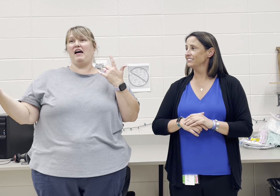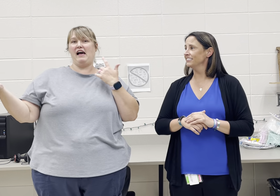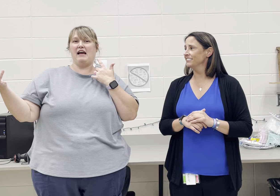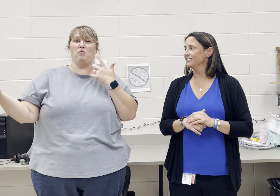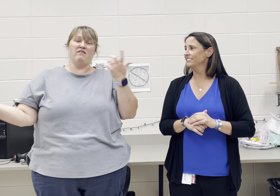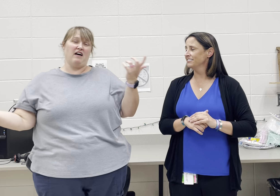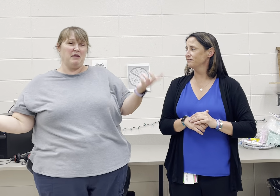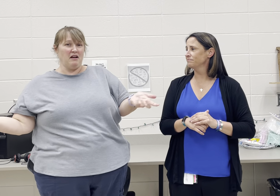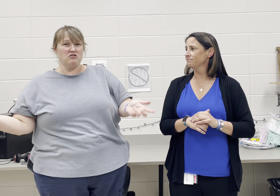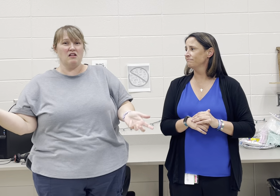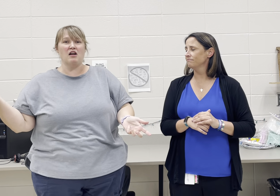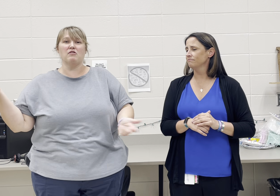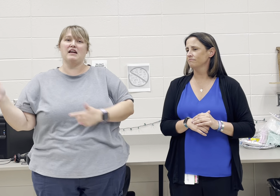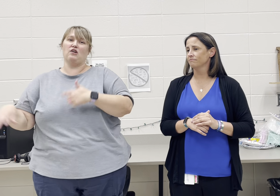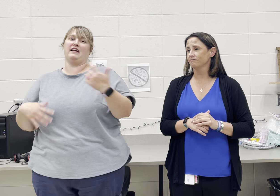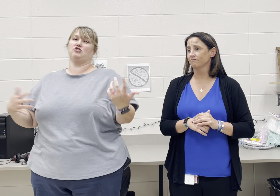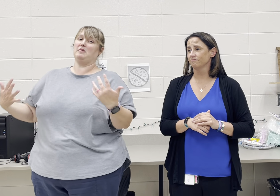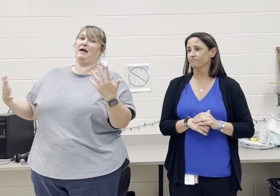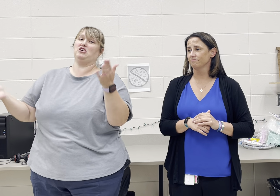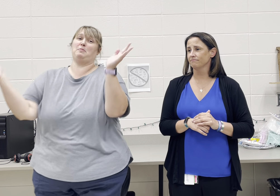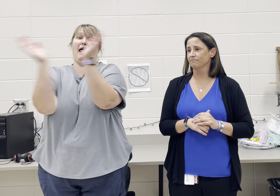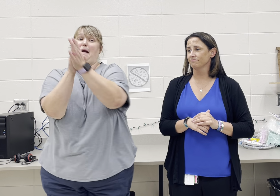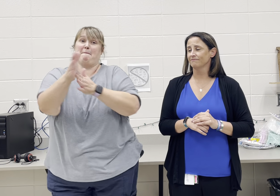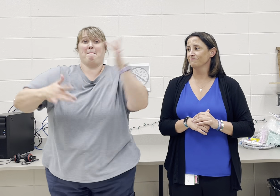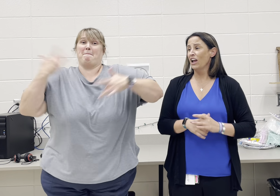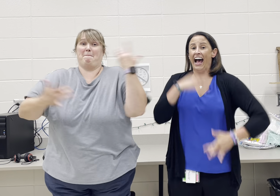like won $5 million in the lottery or like a trip to Paris, you'd be like,